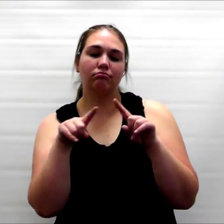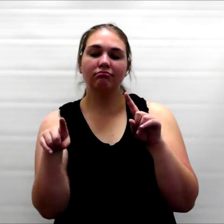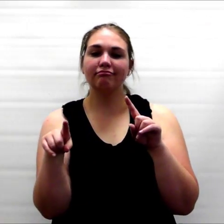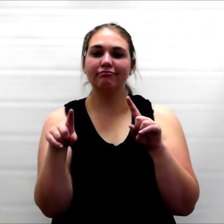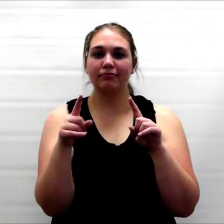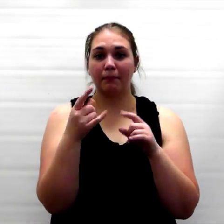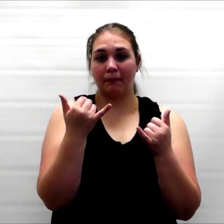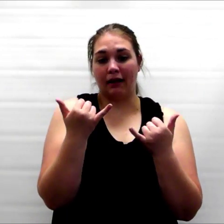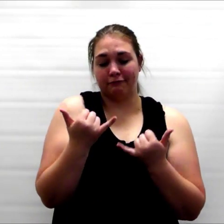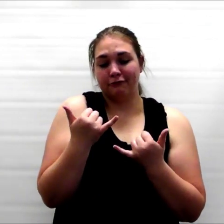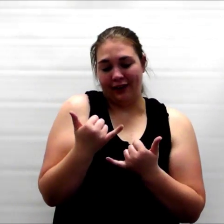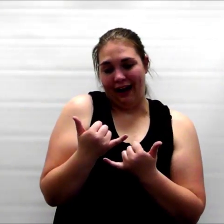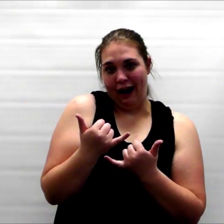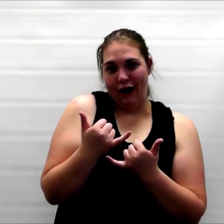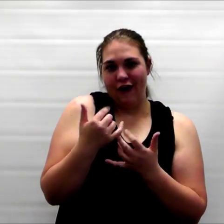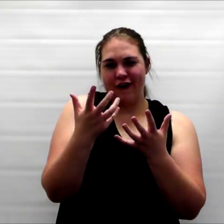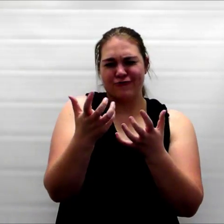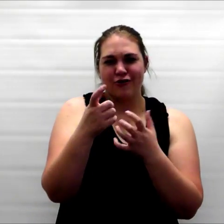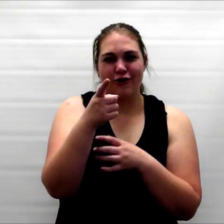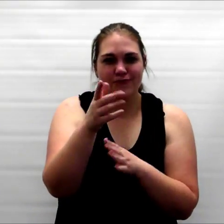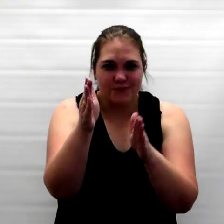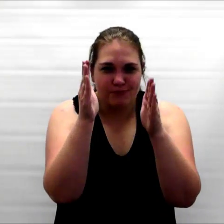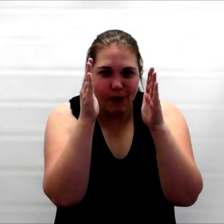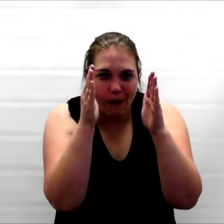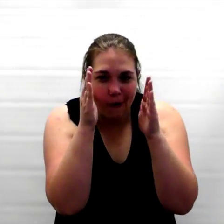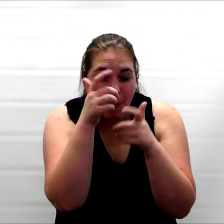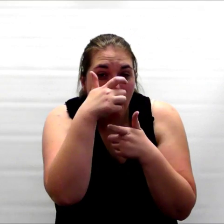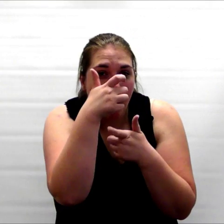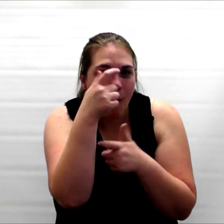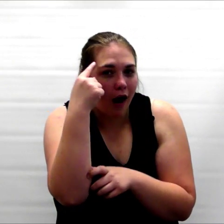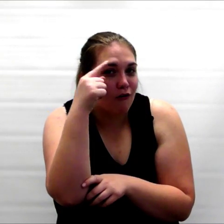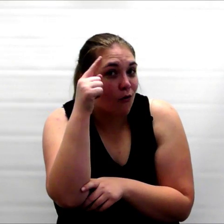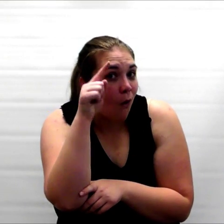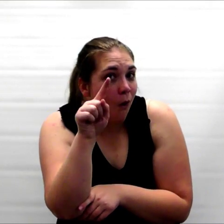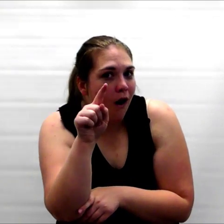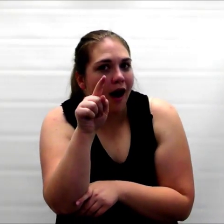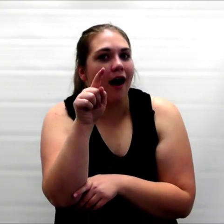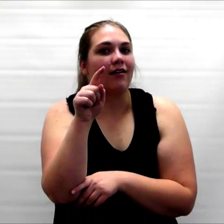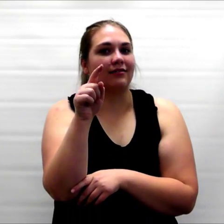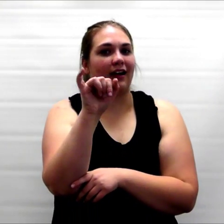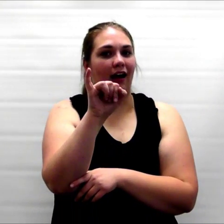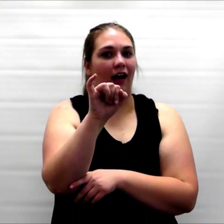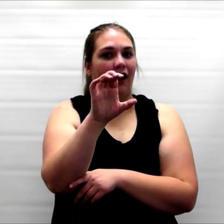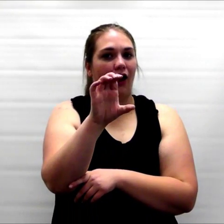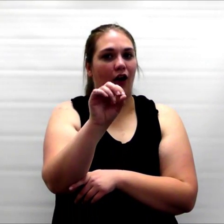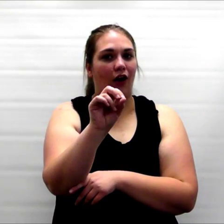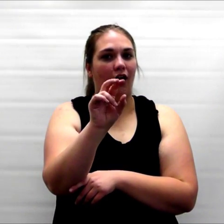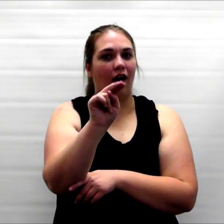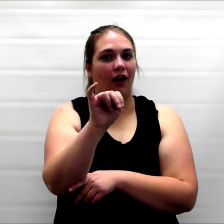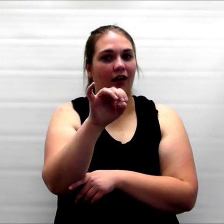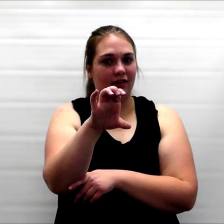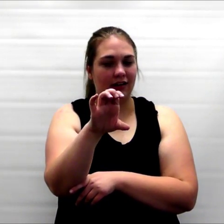but for right now, I want you to pay attention and watch for the iconic signs.